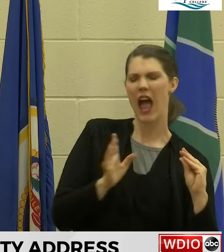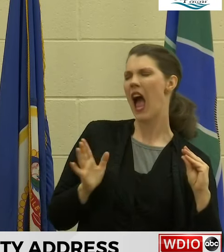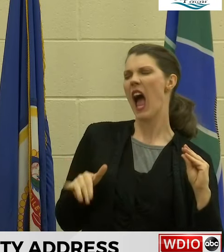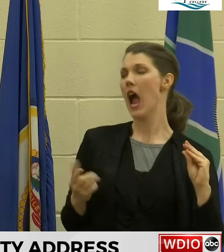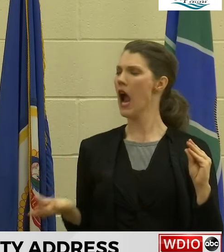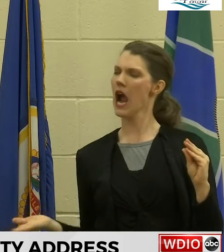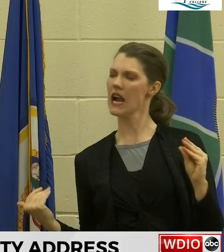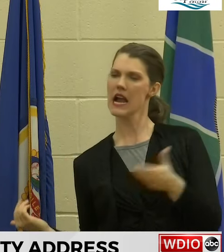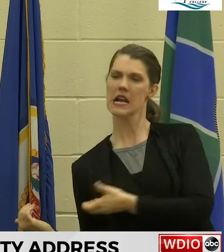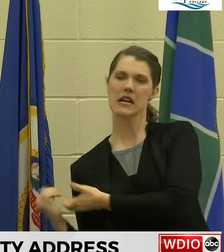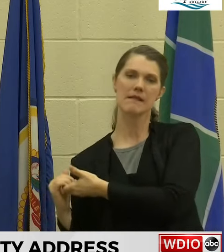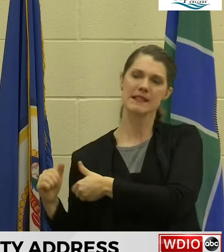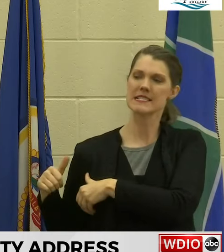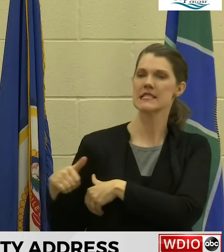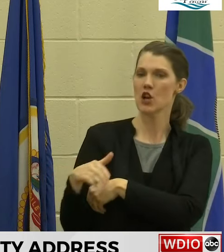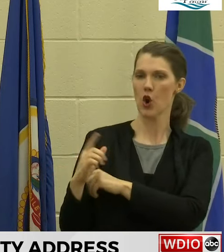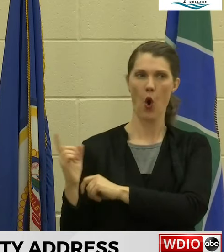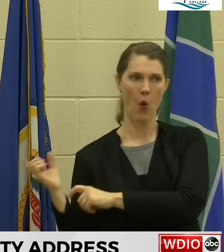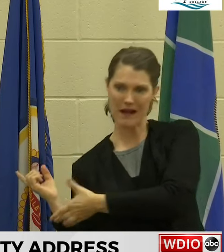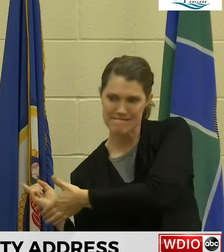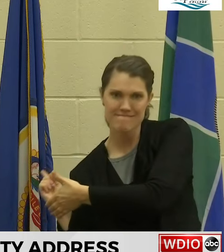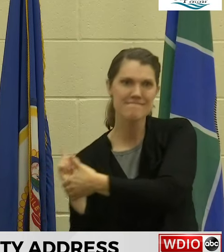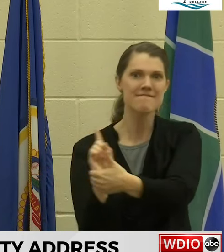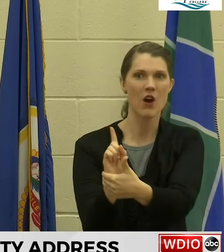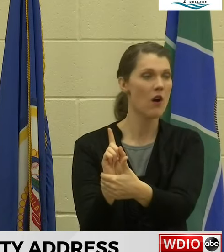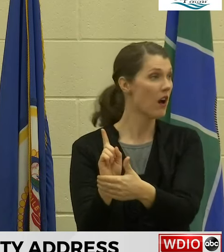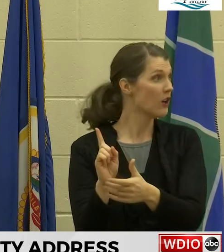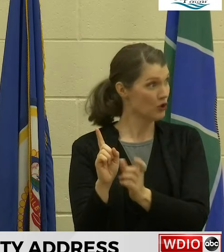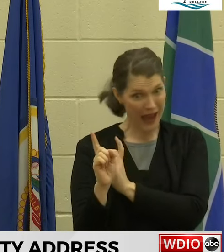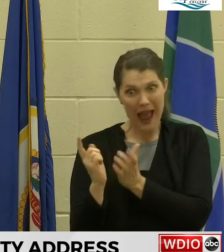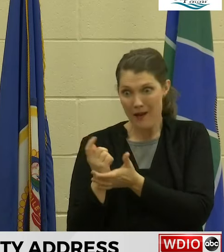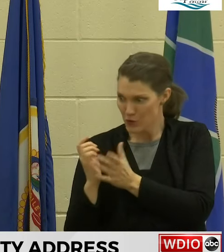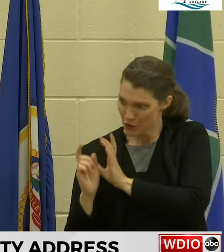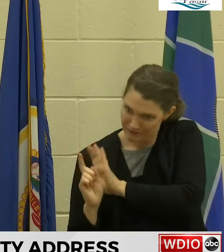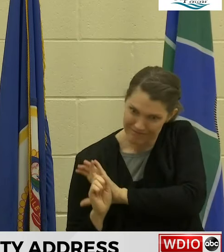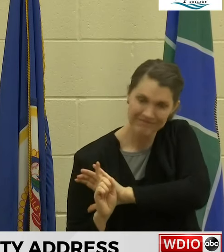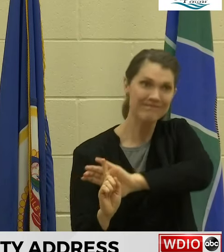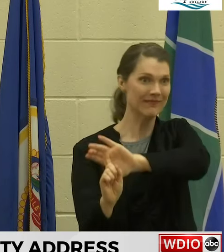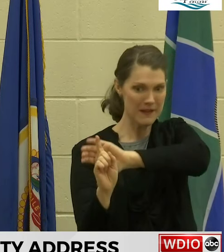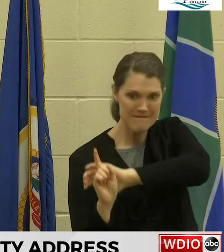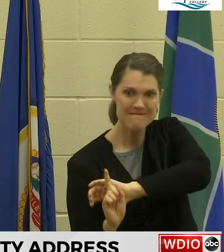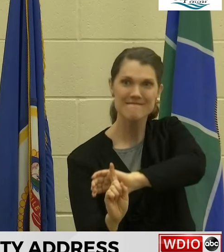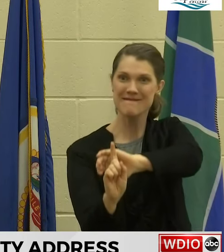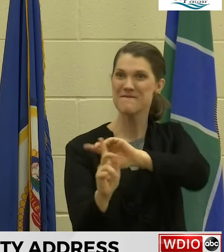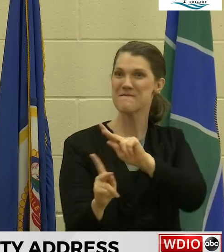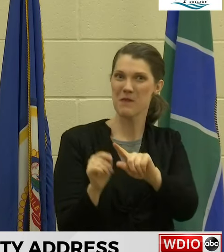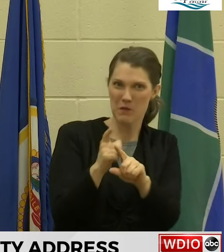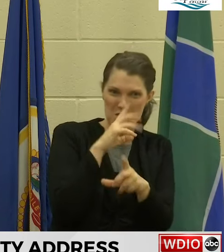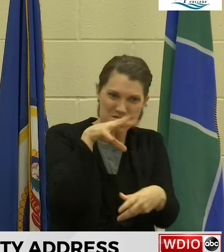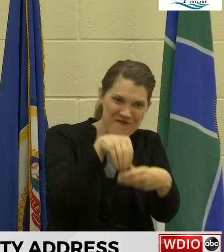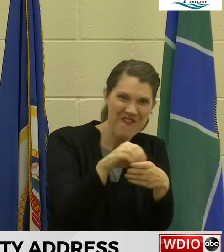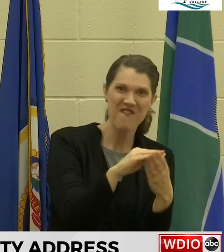place. Just one way she lifted others up and empowered new generations of leaders.